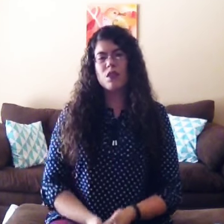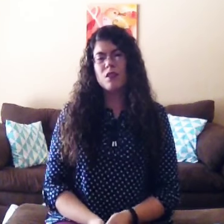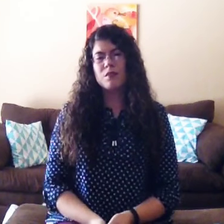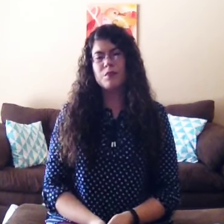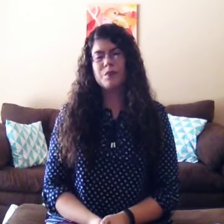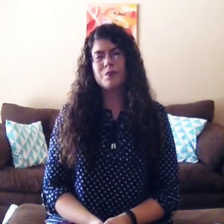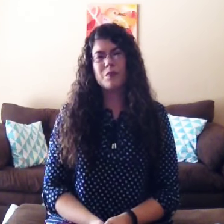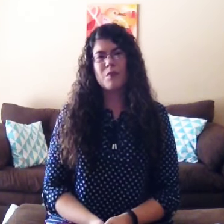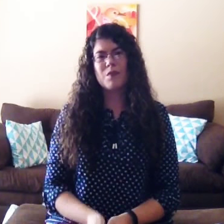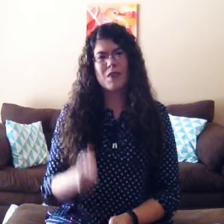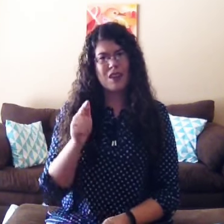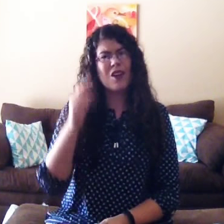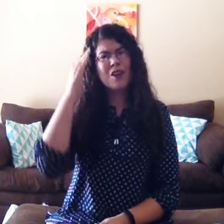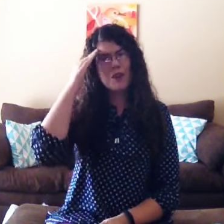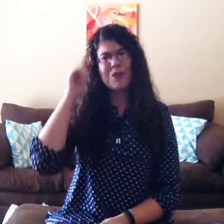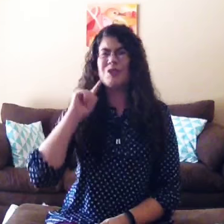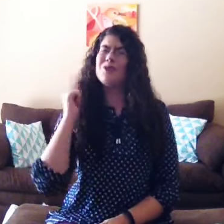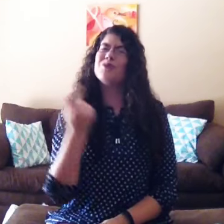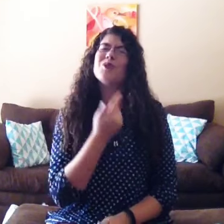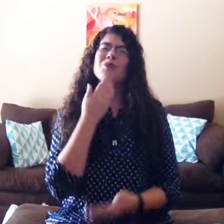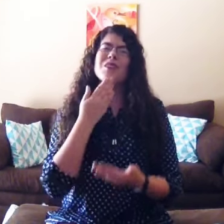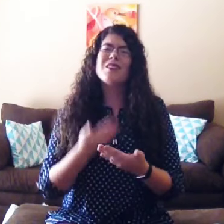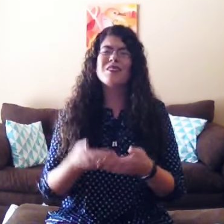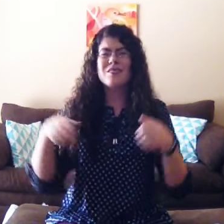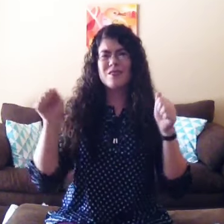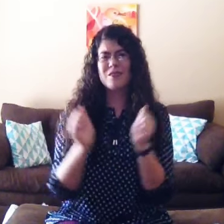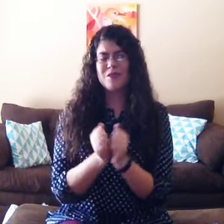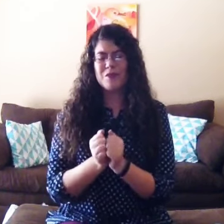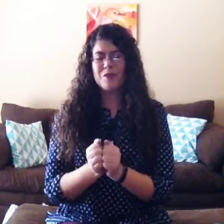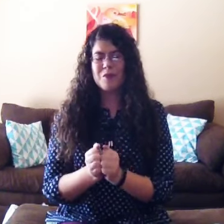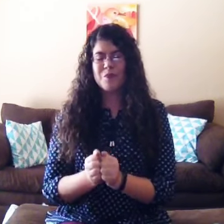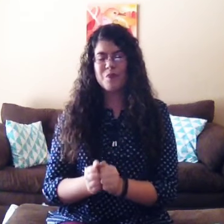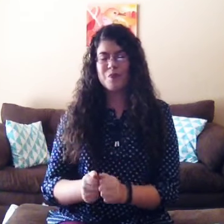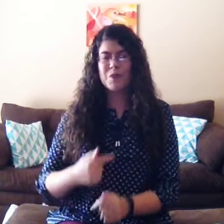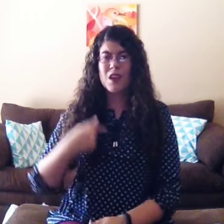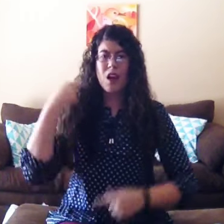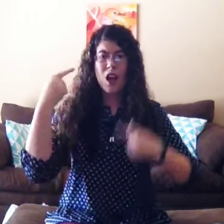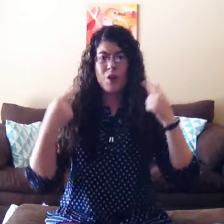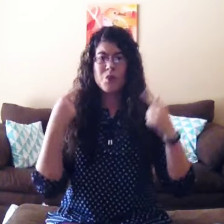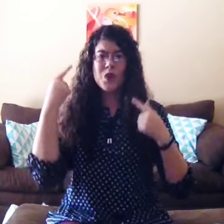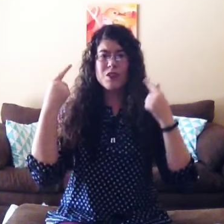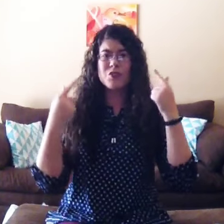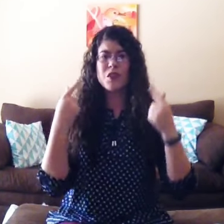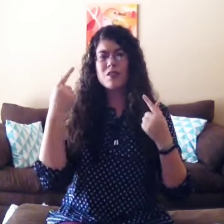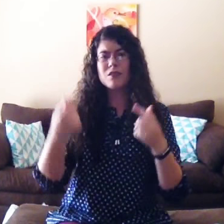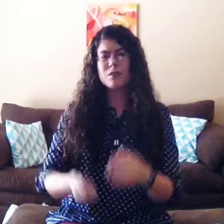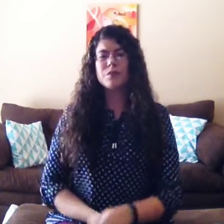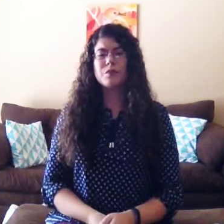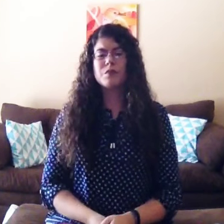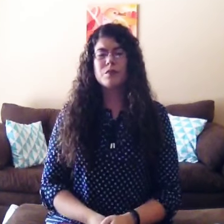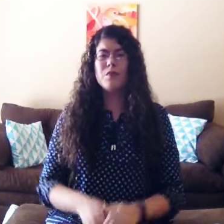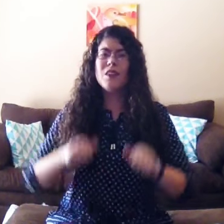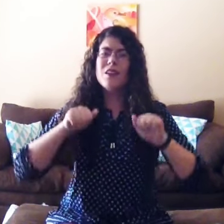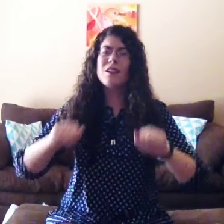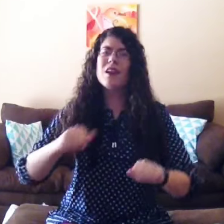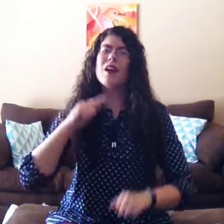good. But you know we had something so good. So I'm wondering, can